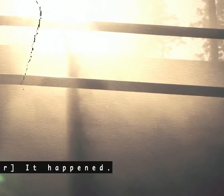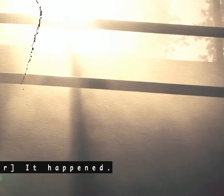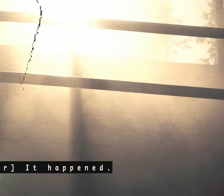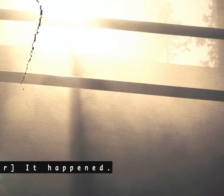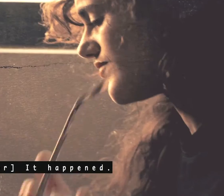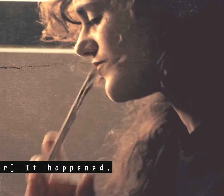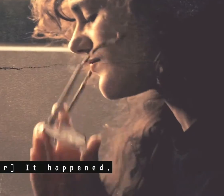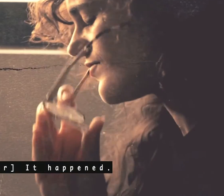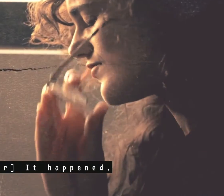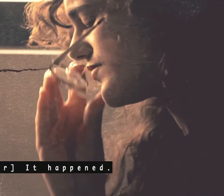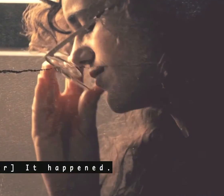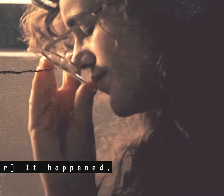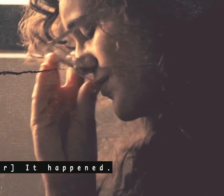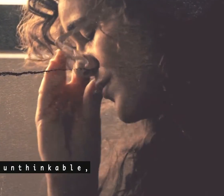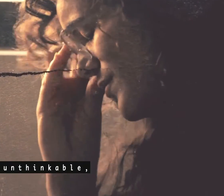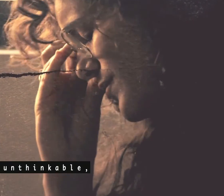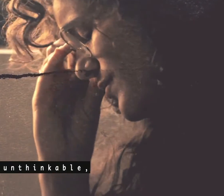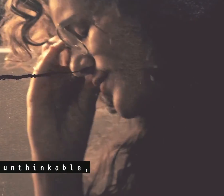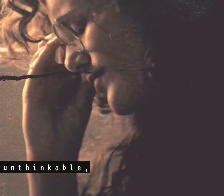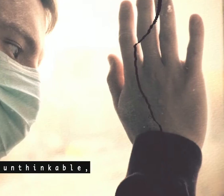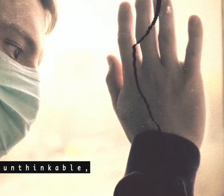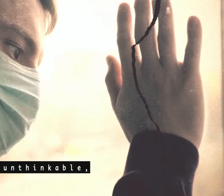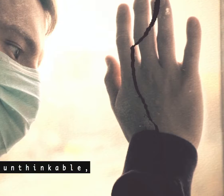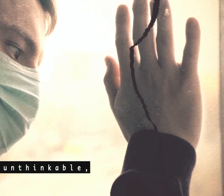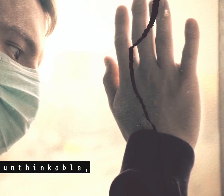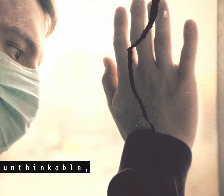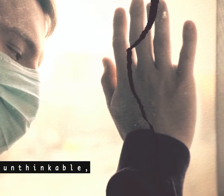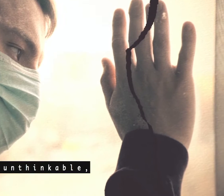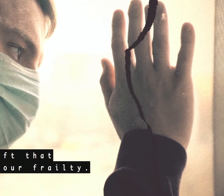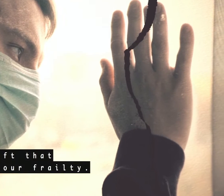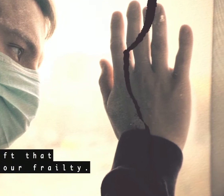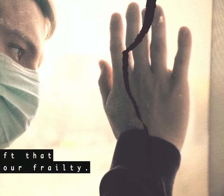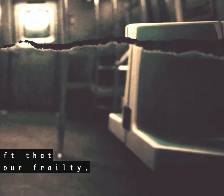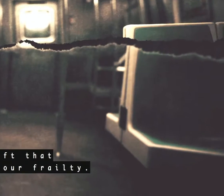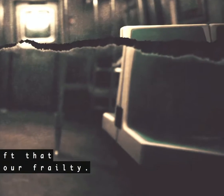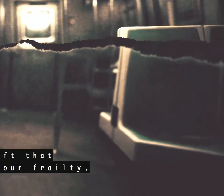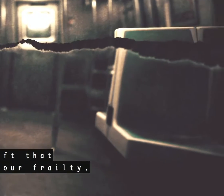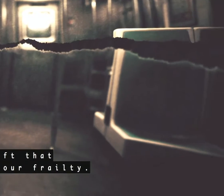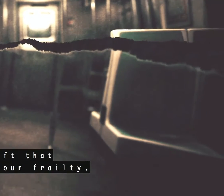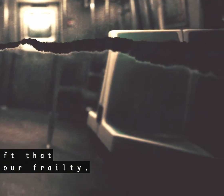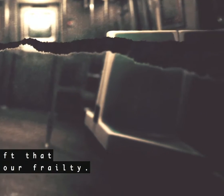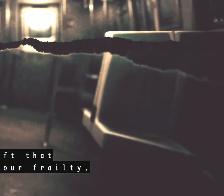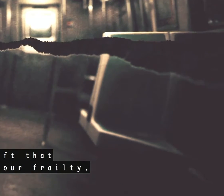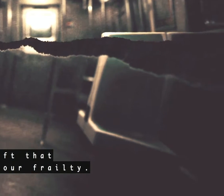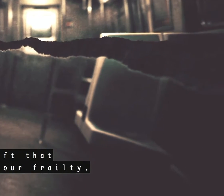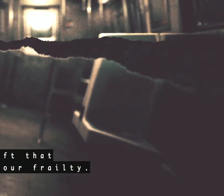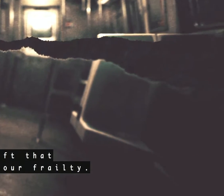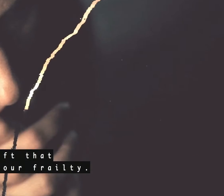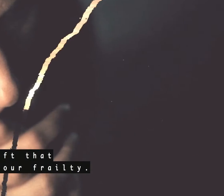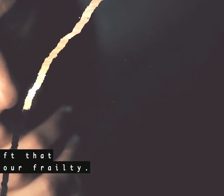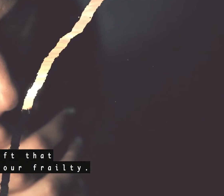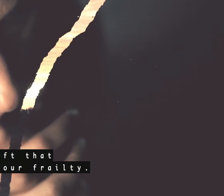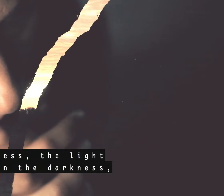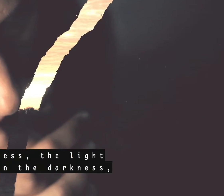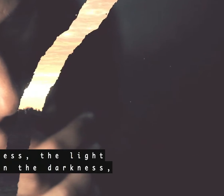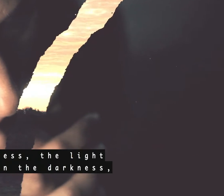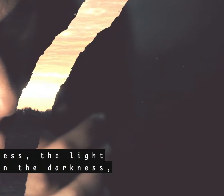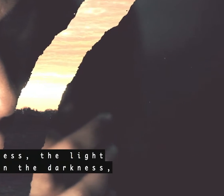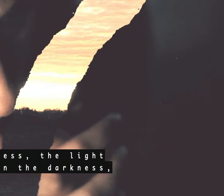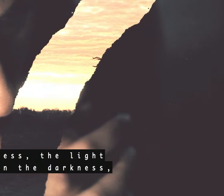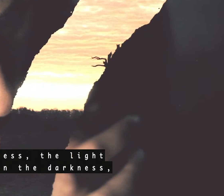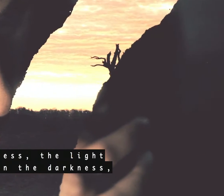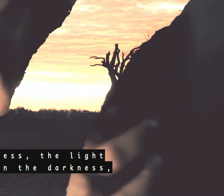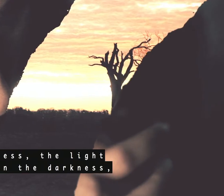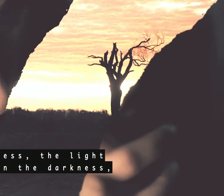It happened. The unthinkable. The shift that showed our frailty.